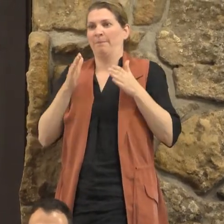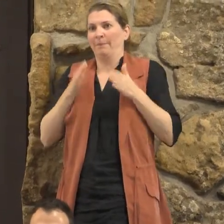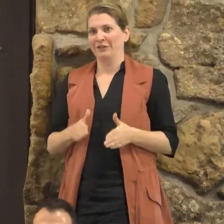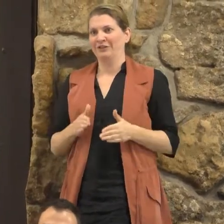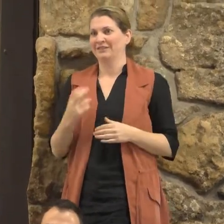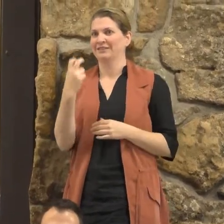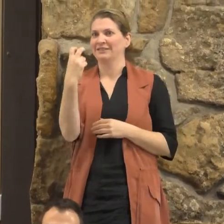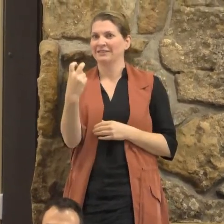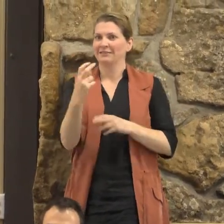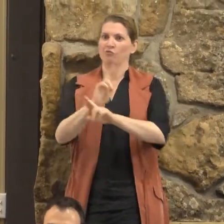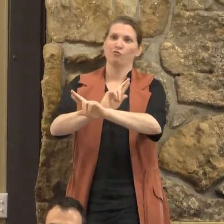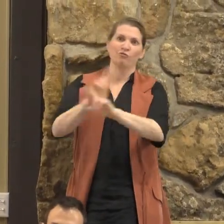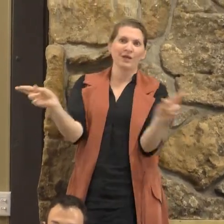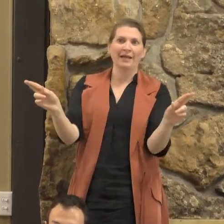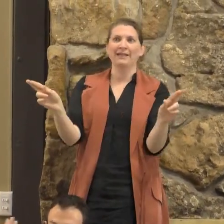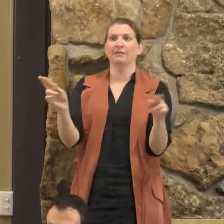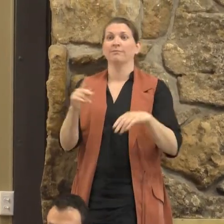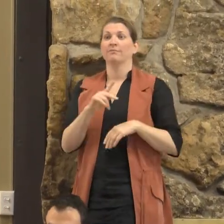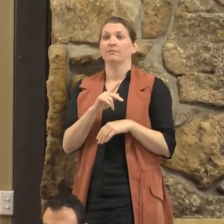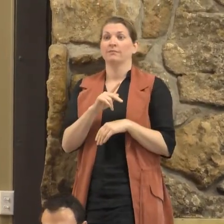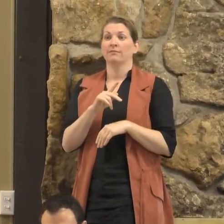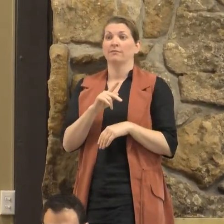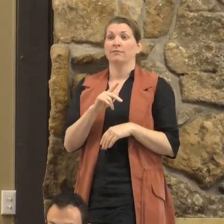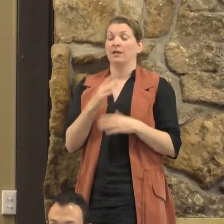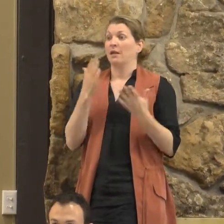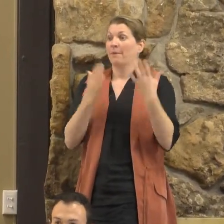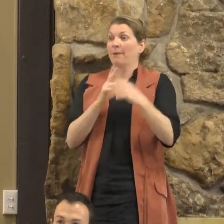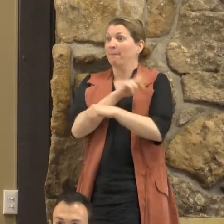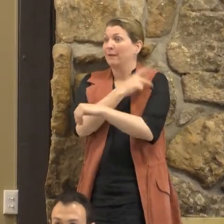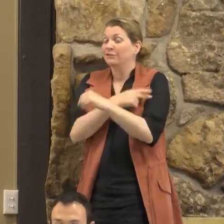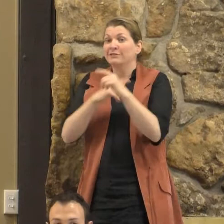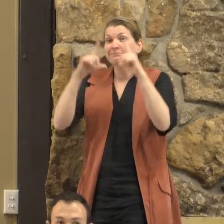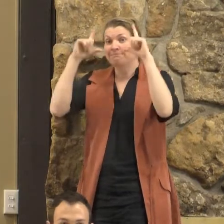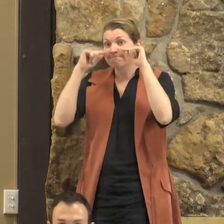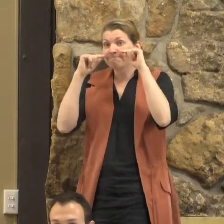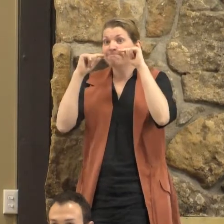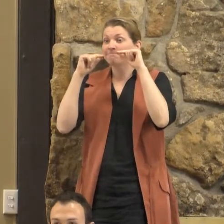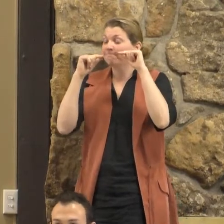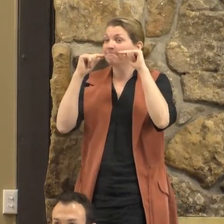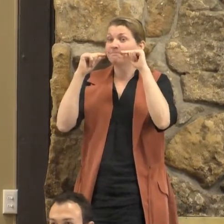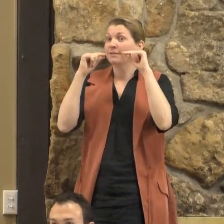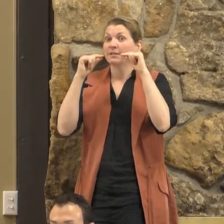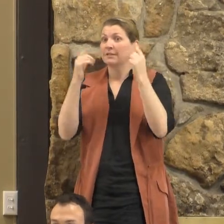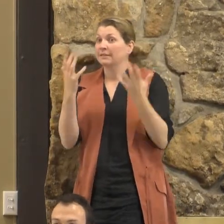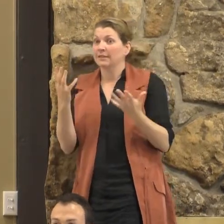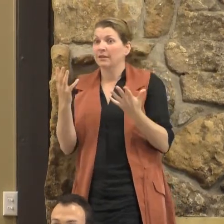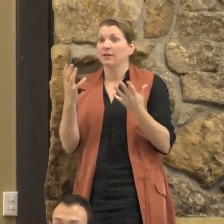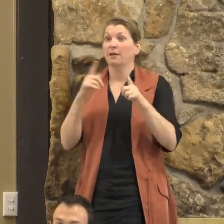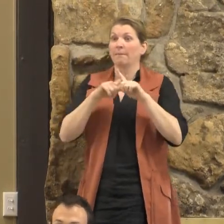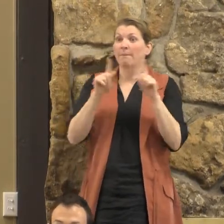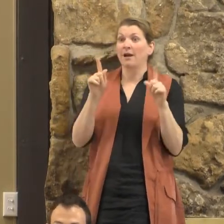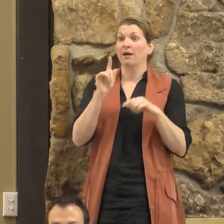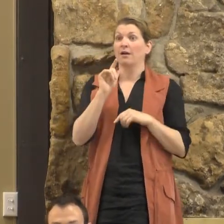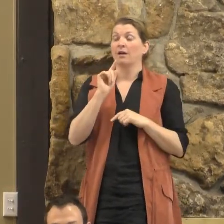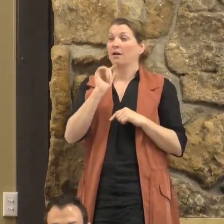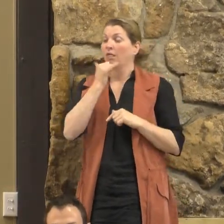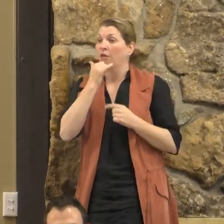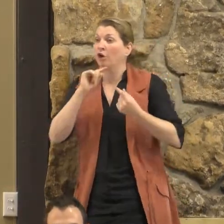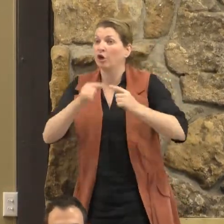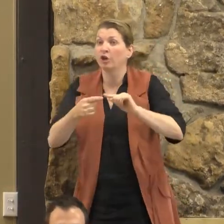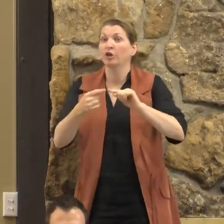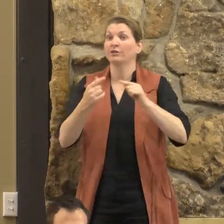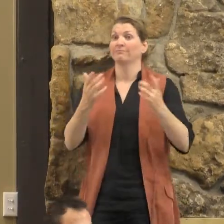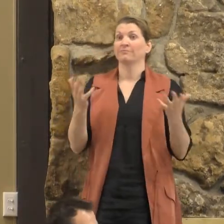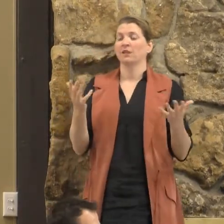the procedure, you know, it's easier to sit them up and have that communication really effectively, having all three team members